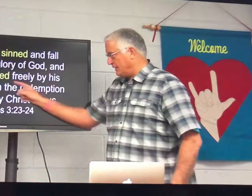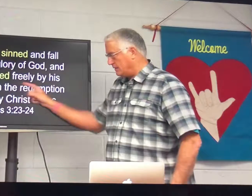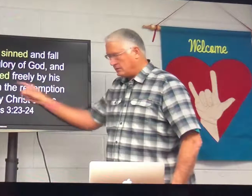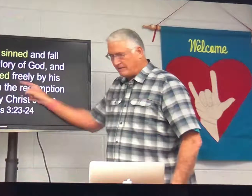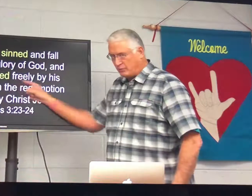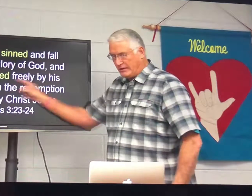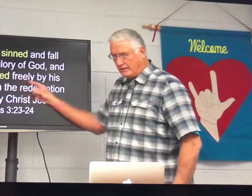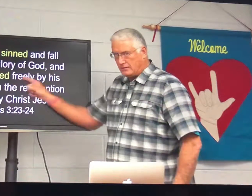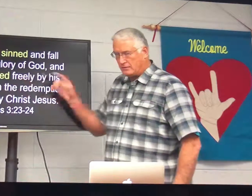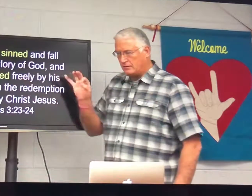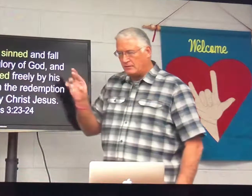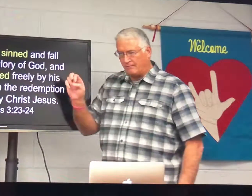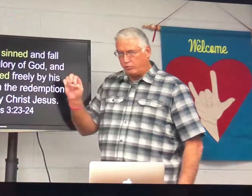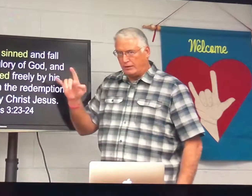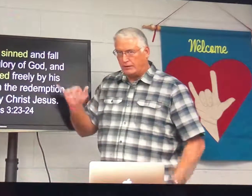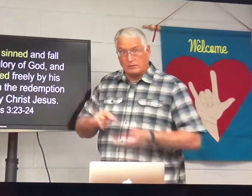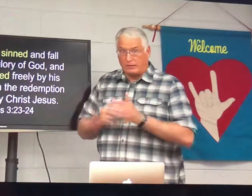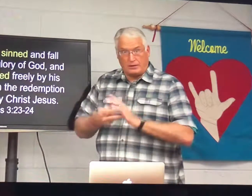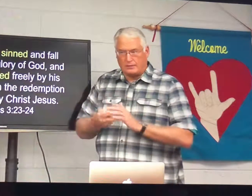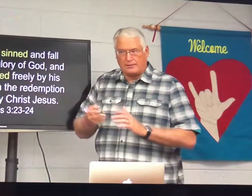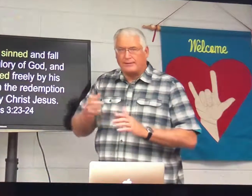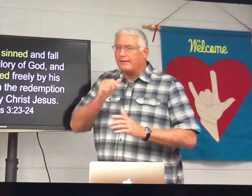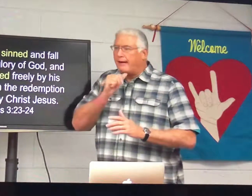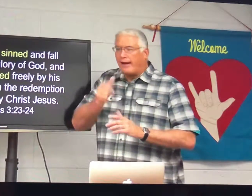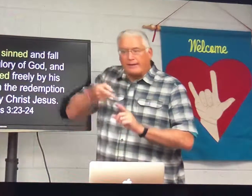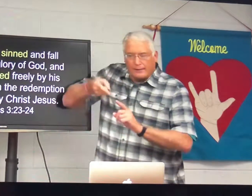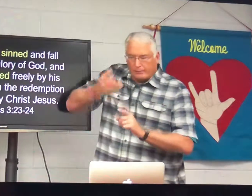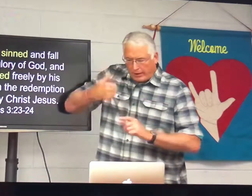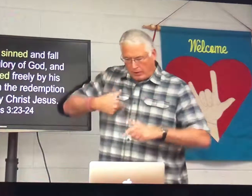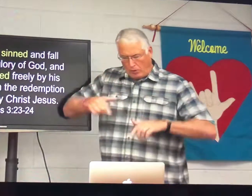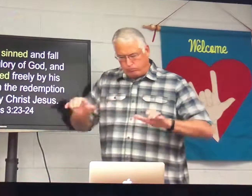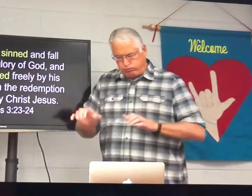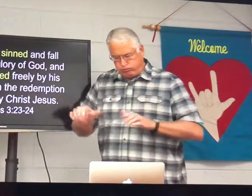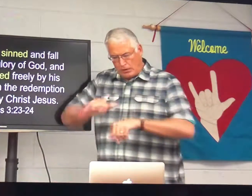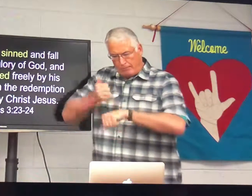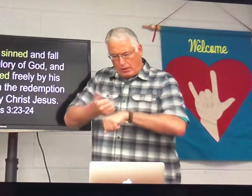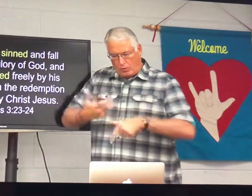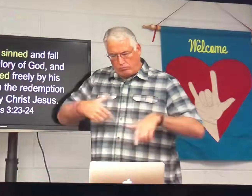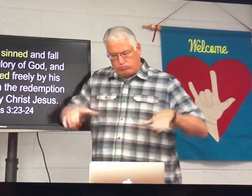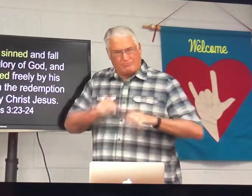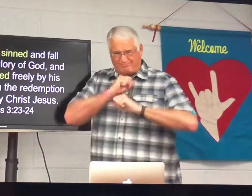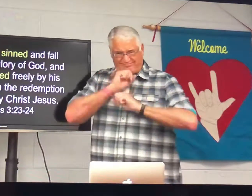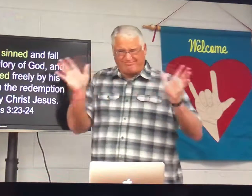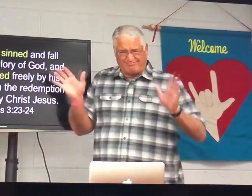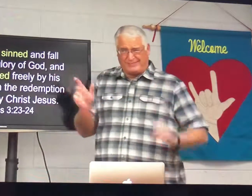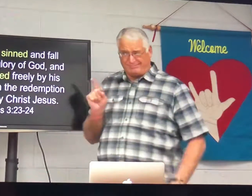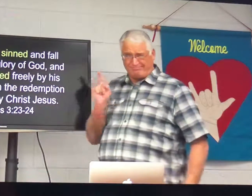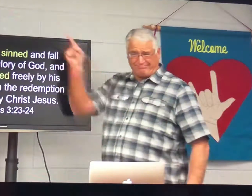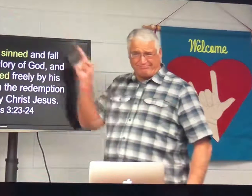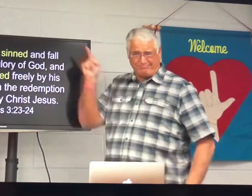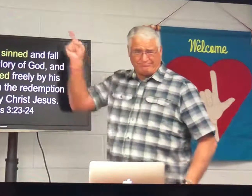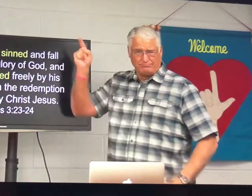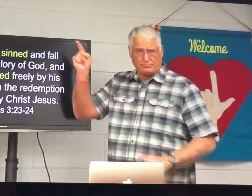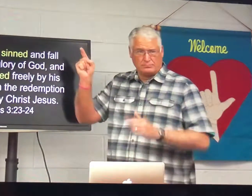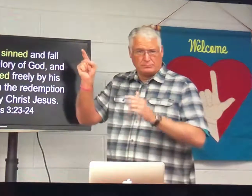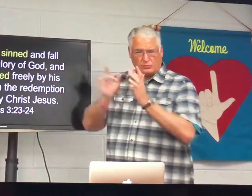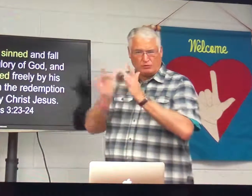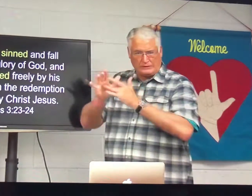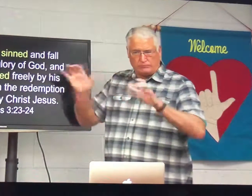on strikes here. And how about this? When we talked about it, maybe Alex Cobb will have to keep our eye on this. 2 changeups in